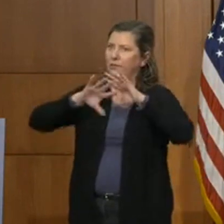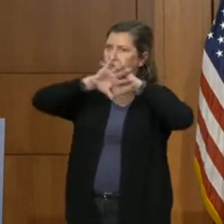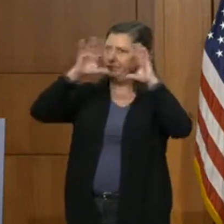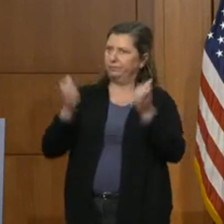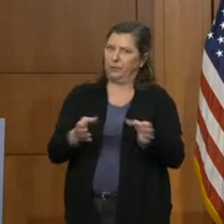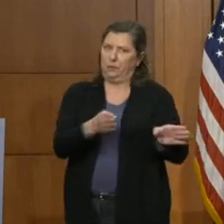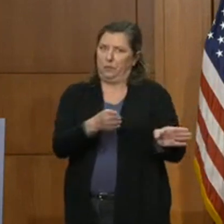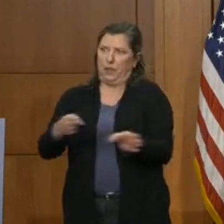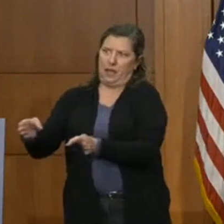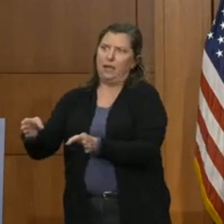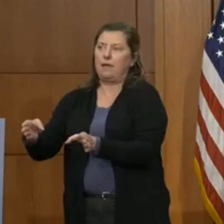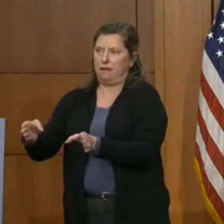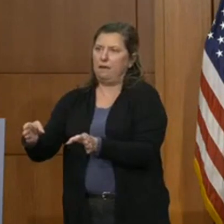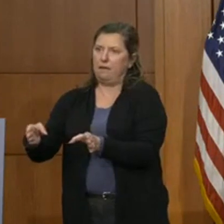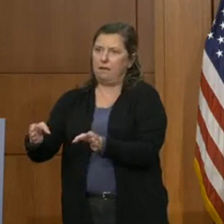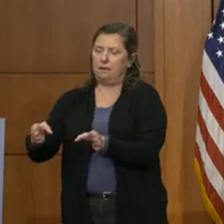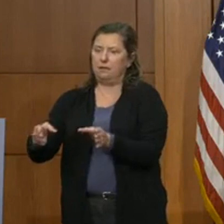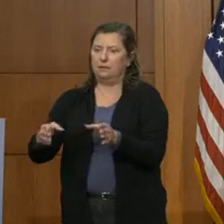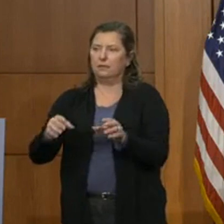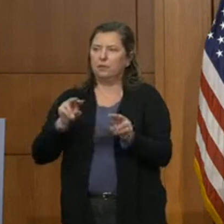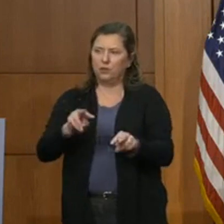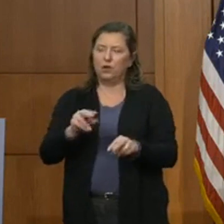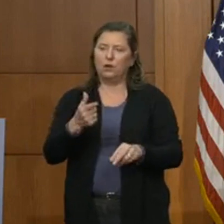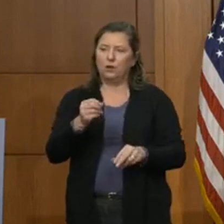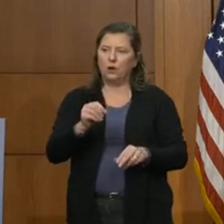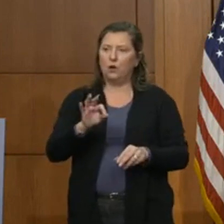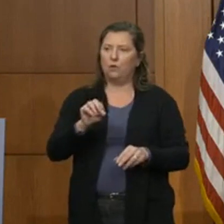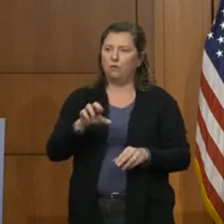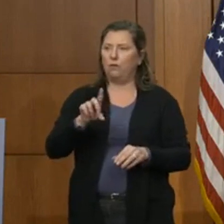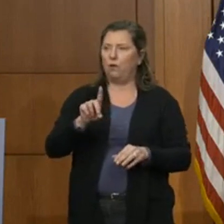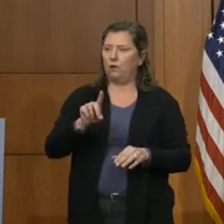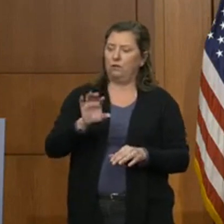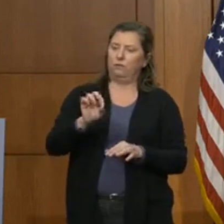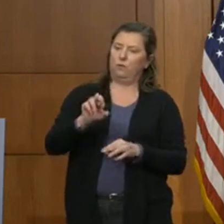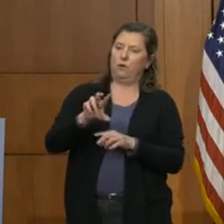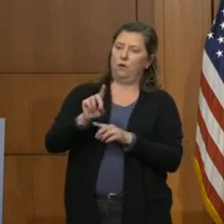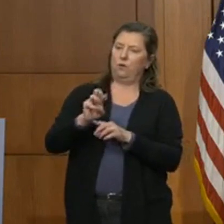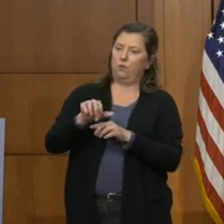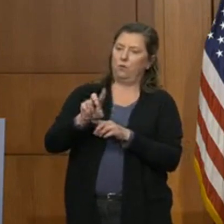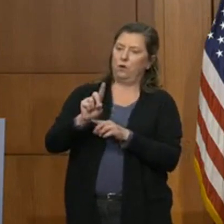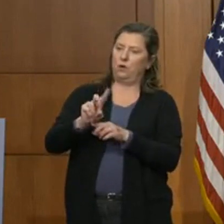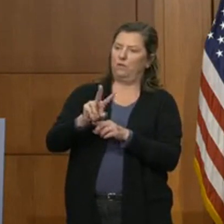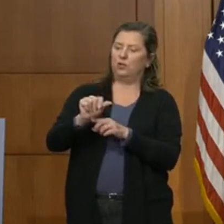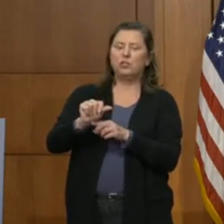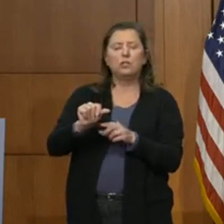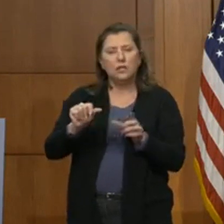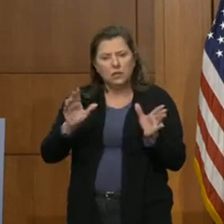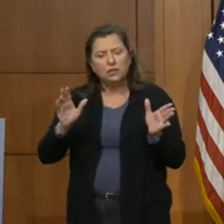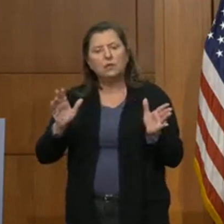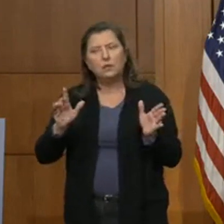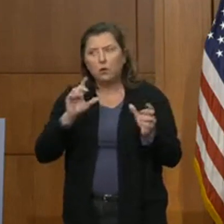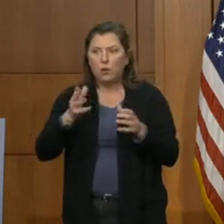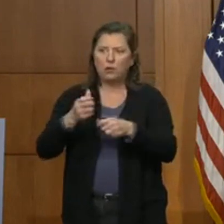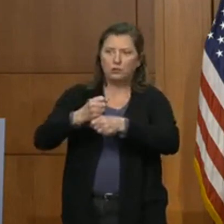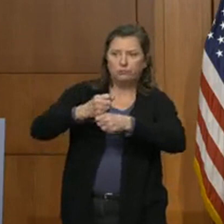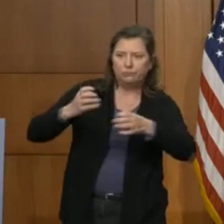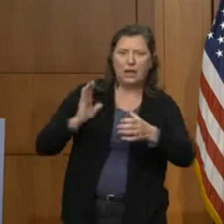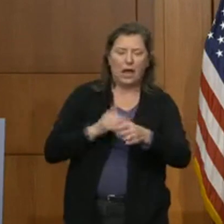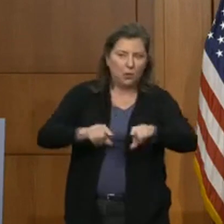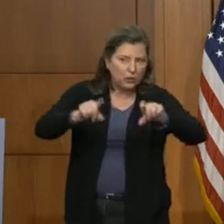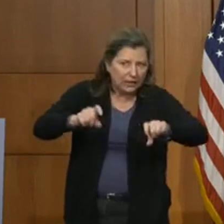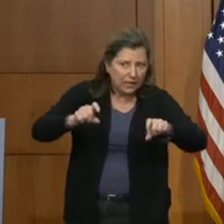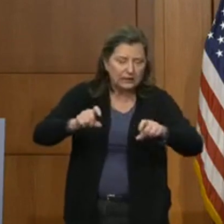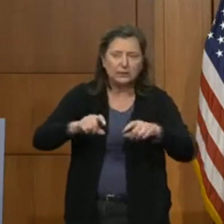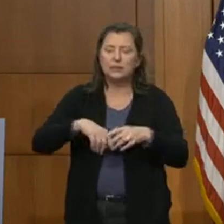as we go into Forward Virginia to expand testing, hit